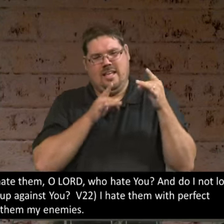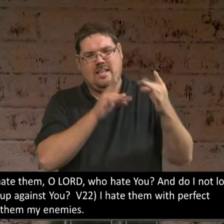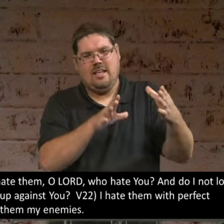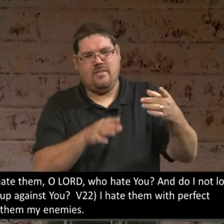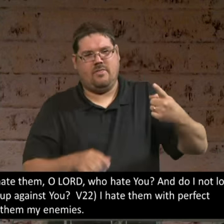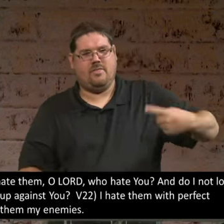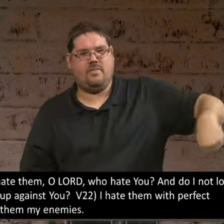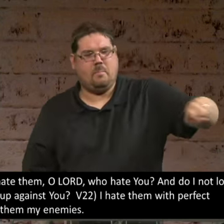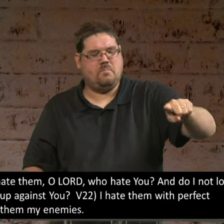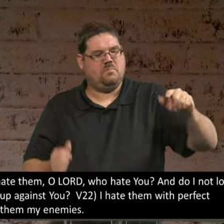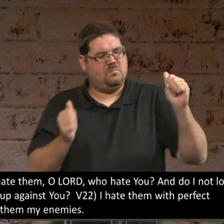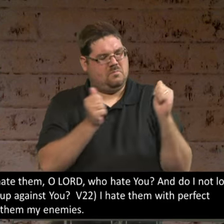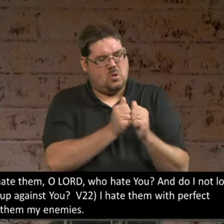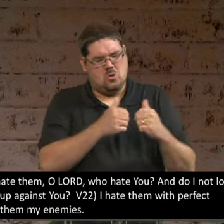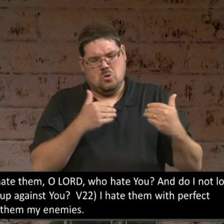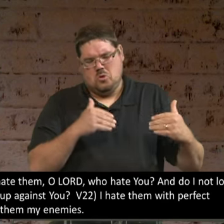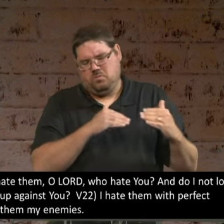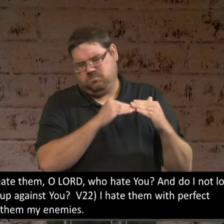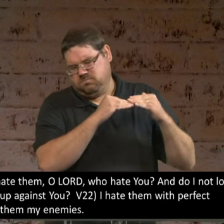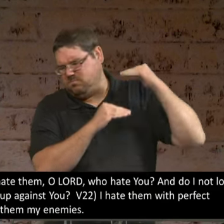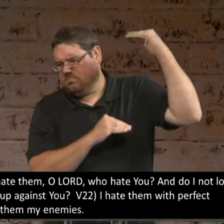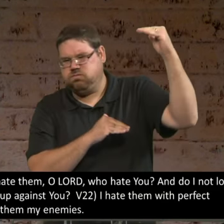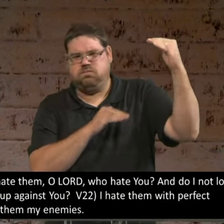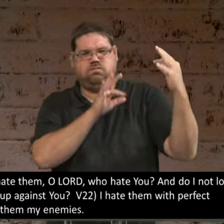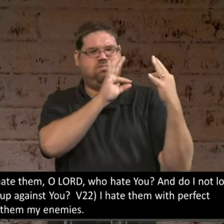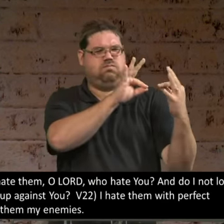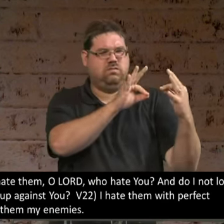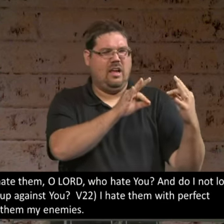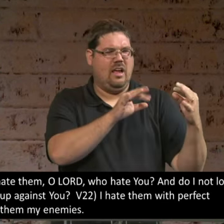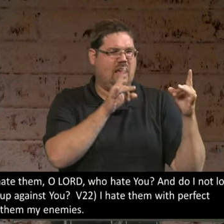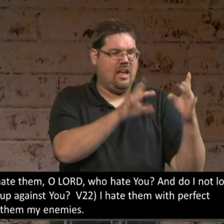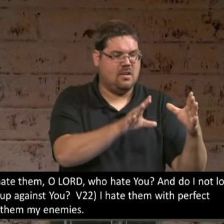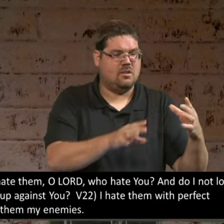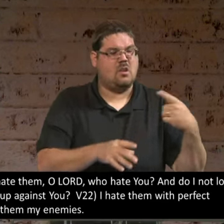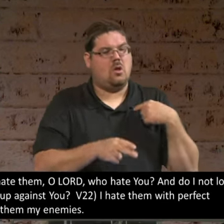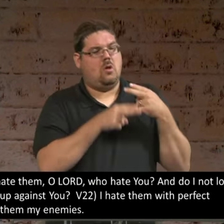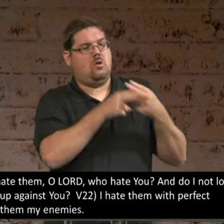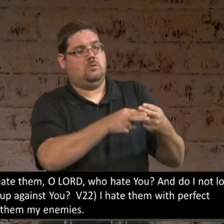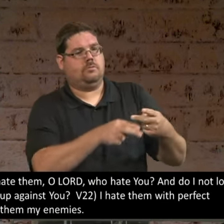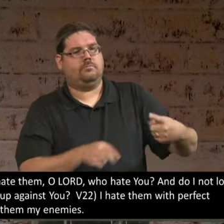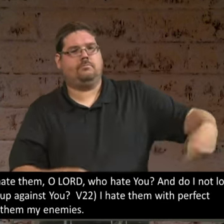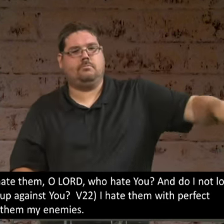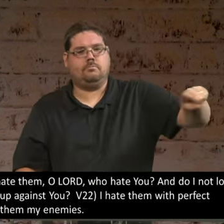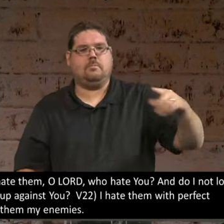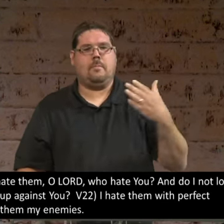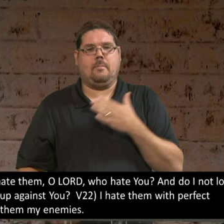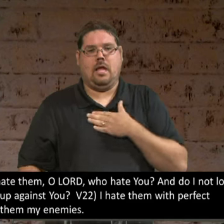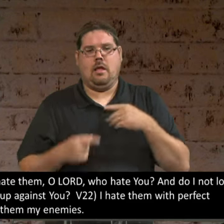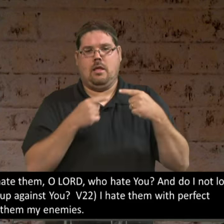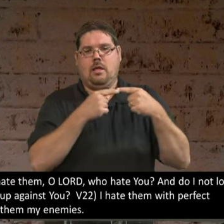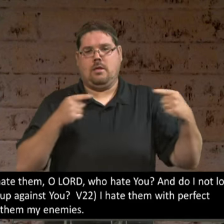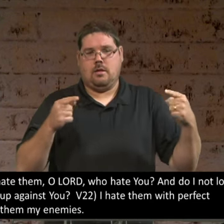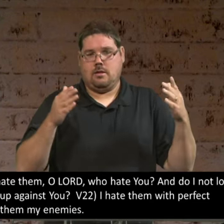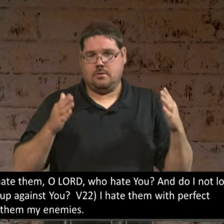you? I hate them with a perfect hatred. I count them my